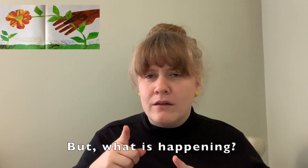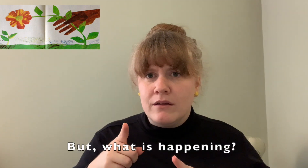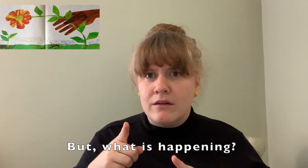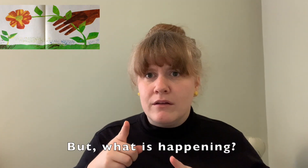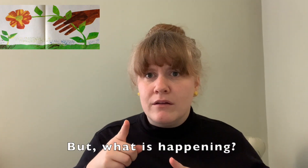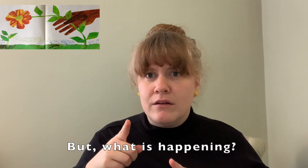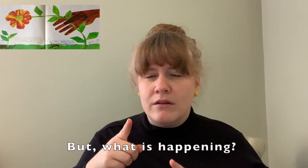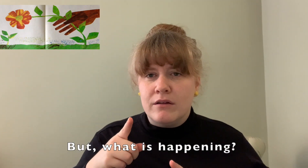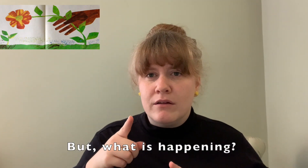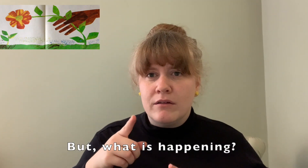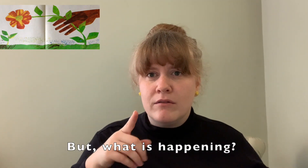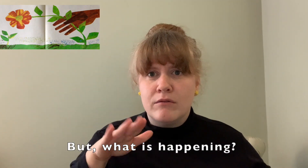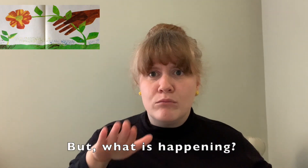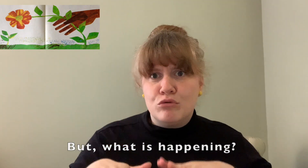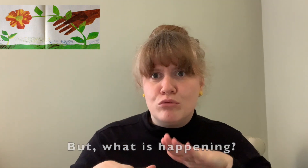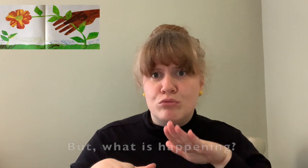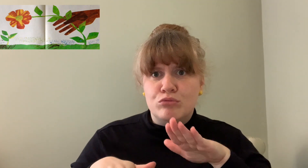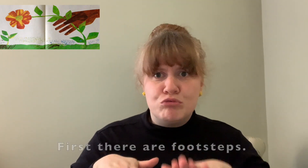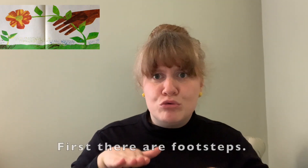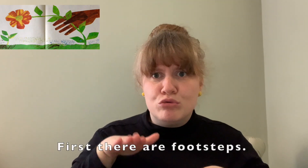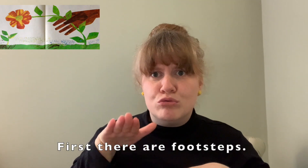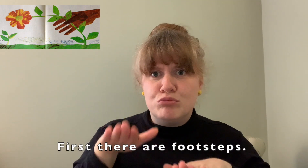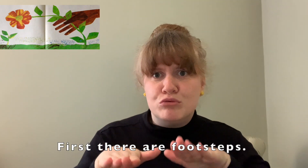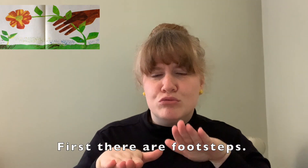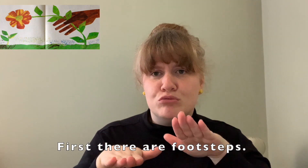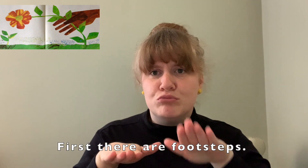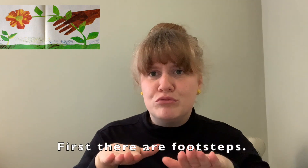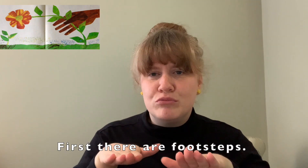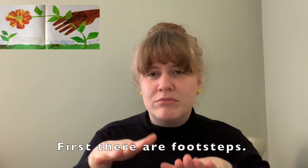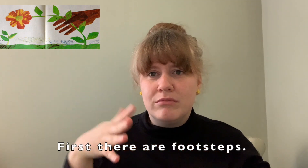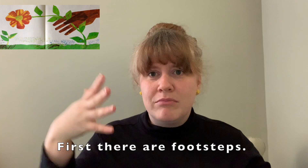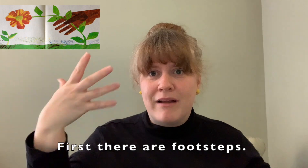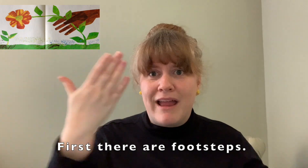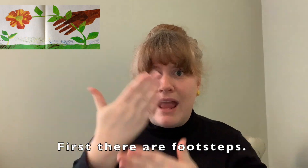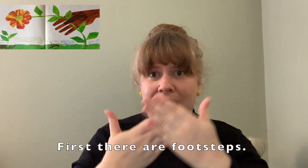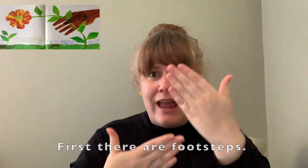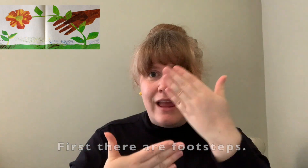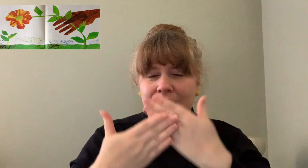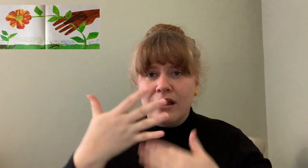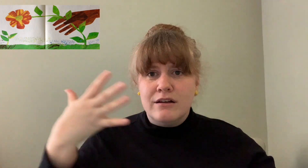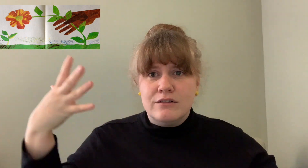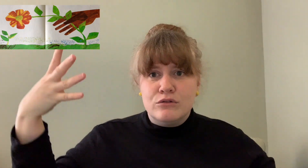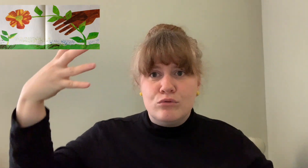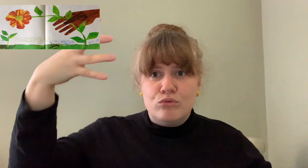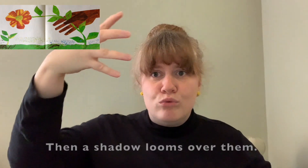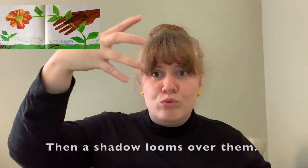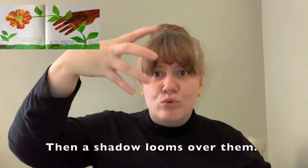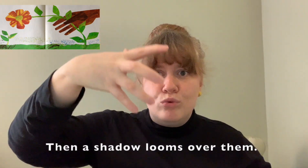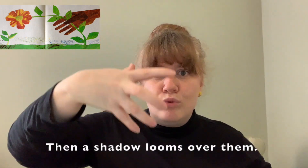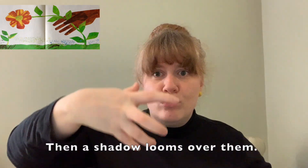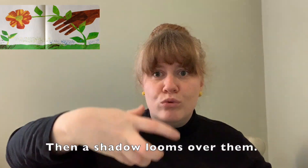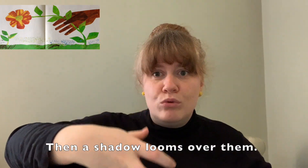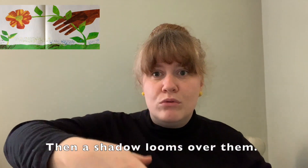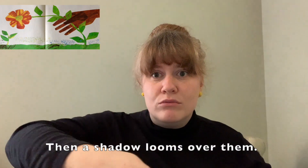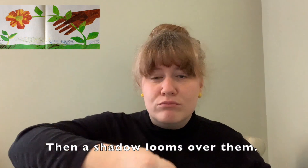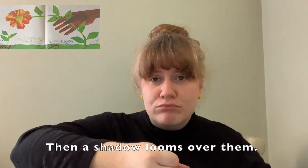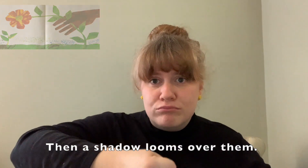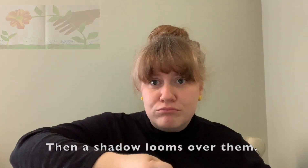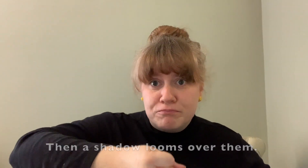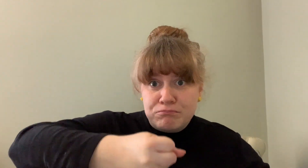But what is happening? First, there are footsteps. Then a shadow looms over them.